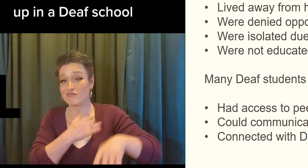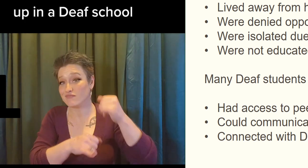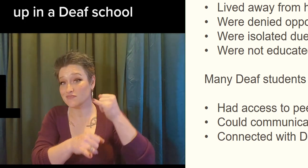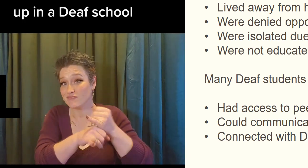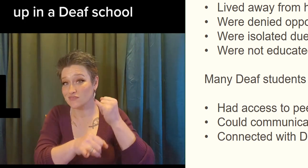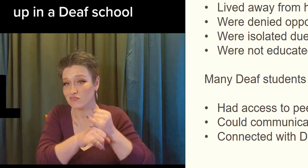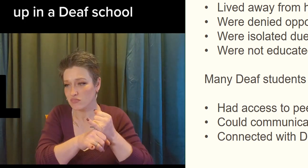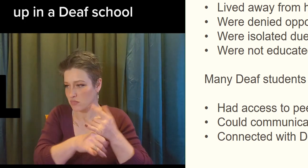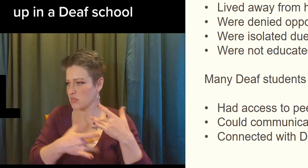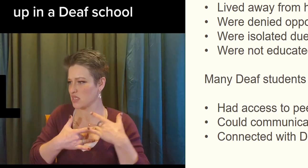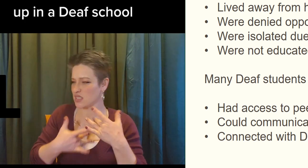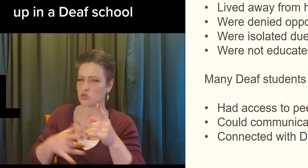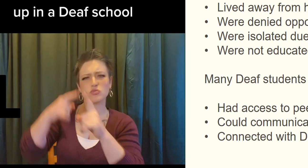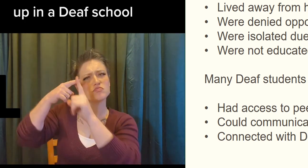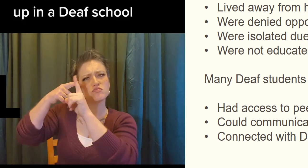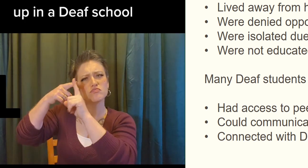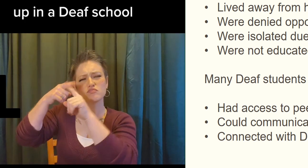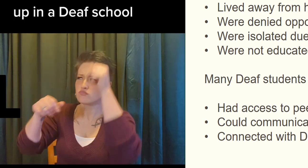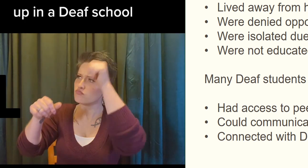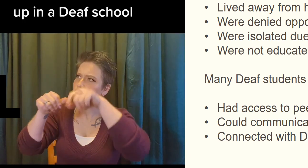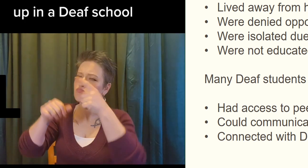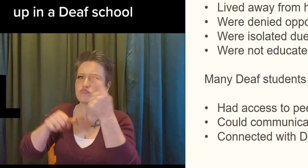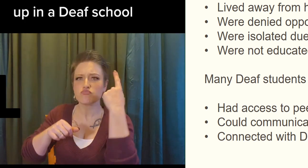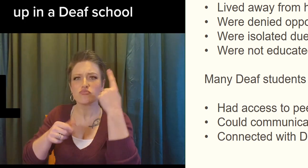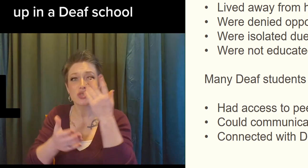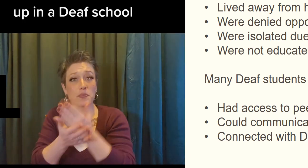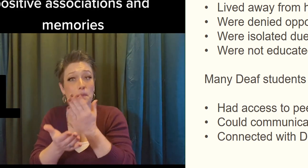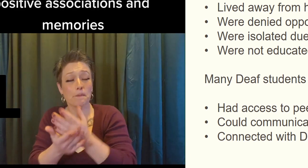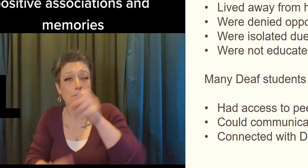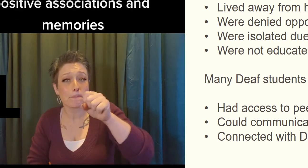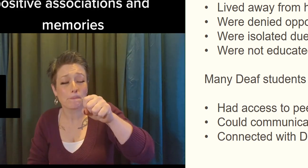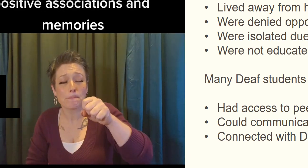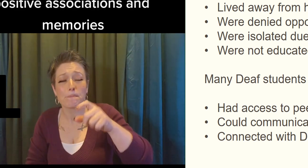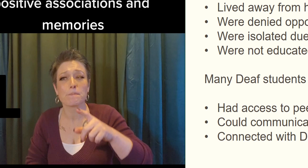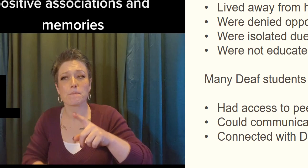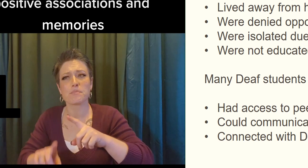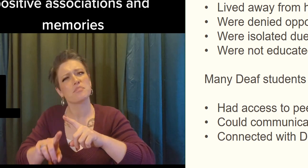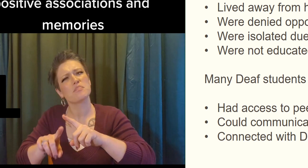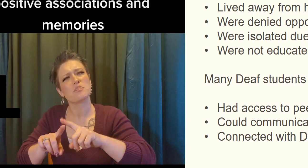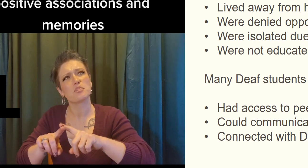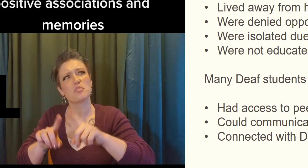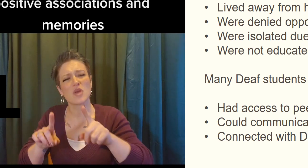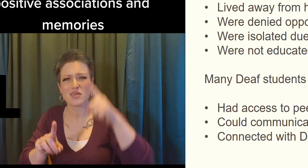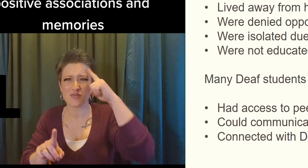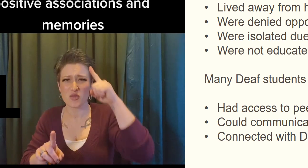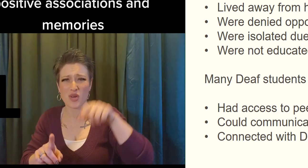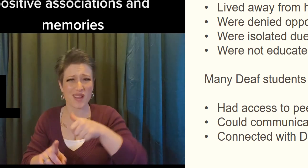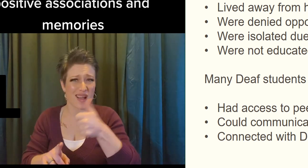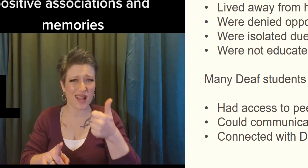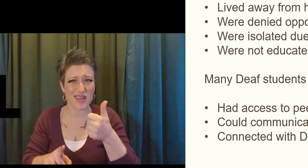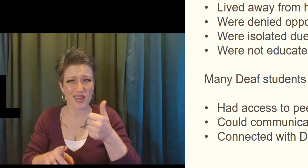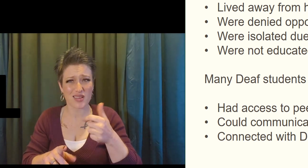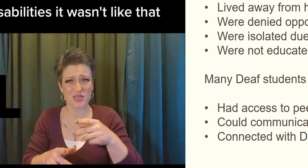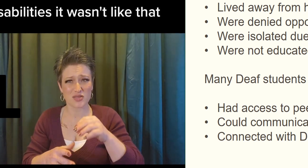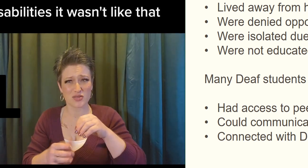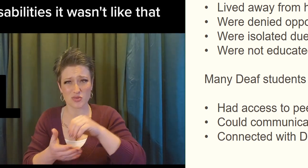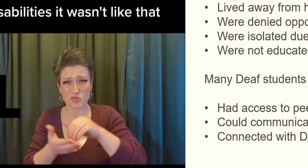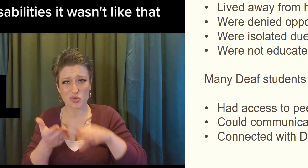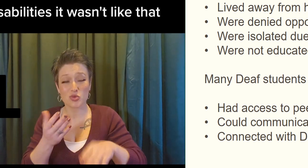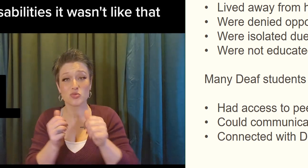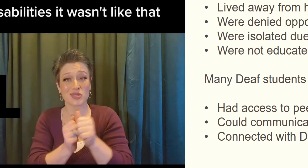For deaf students who grew up in a deaf school, they tend to have a lot of positive associations and memories.